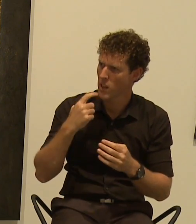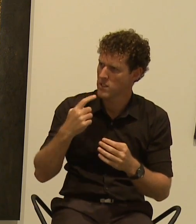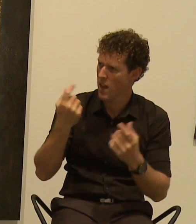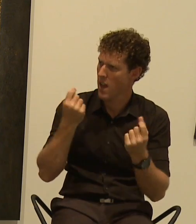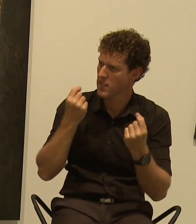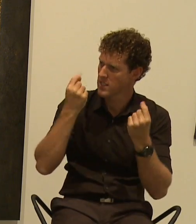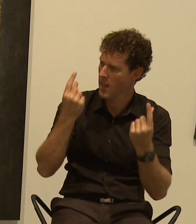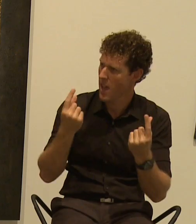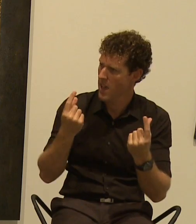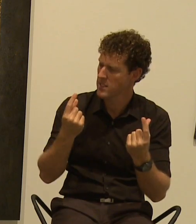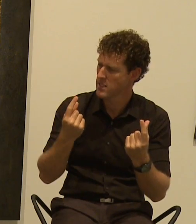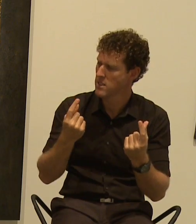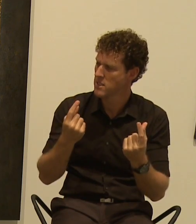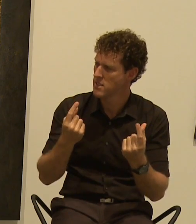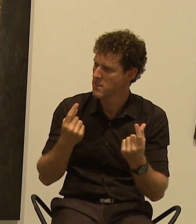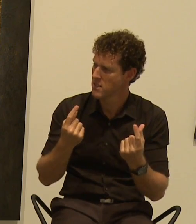understanding things through that.